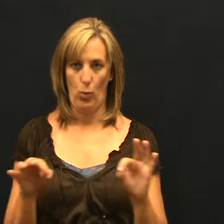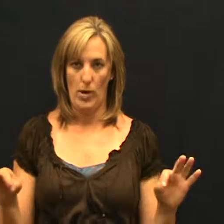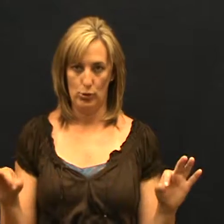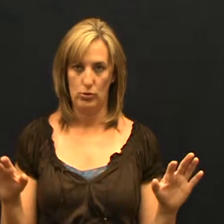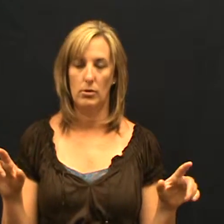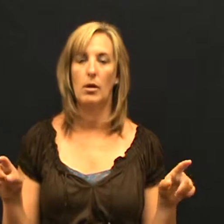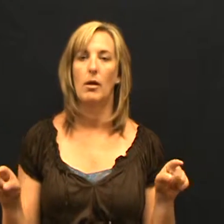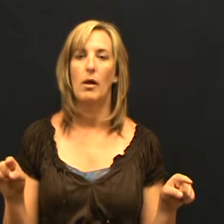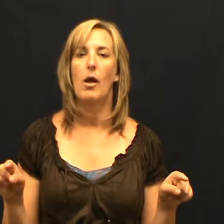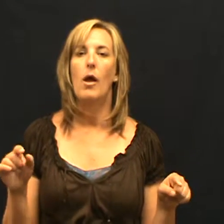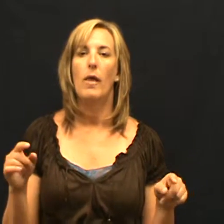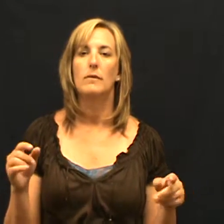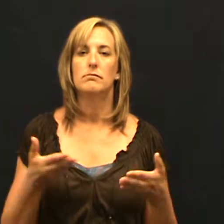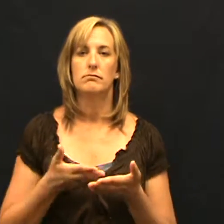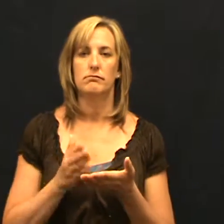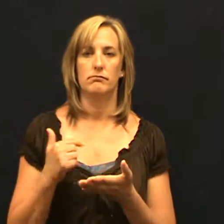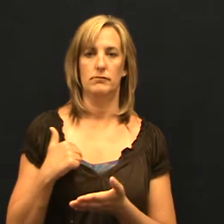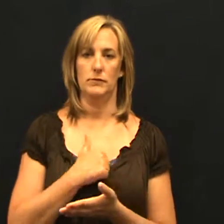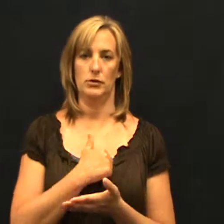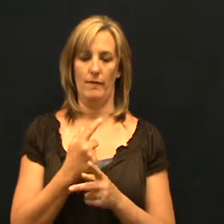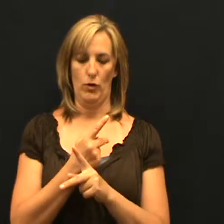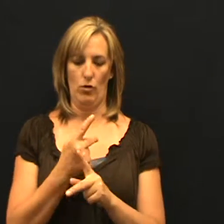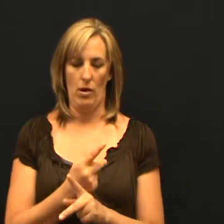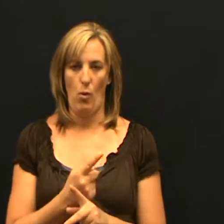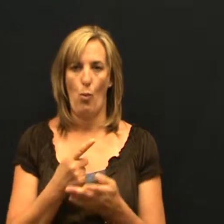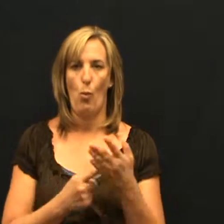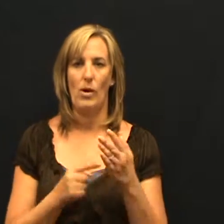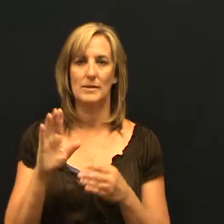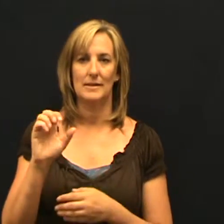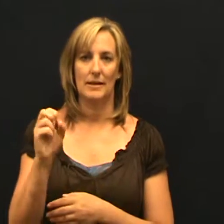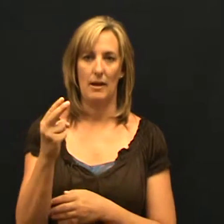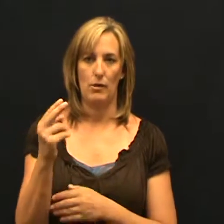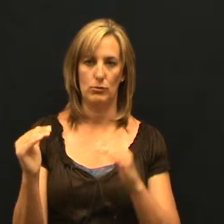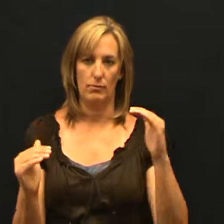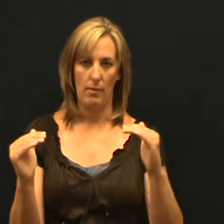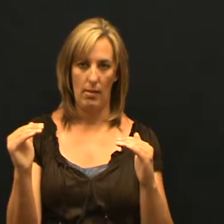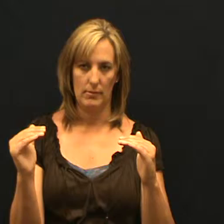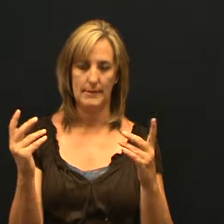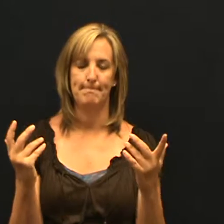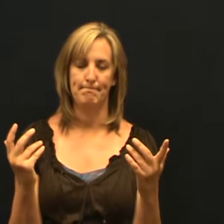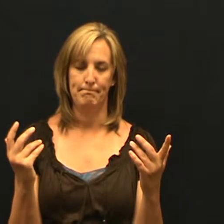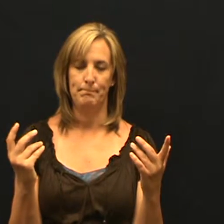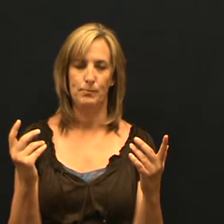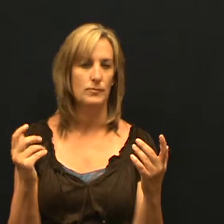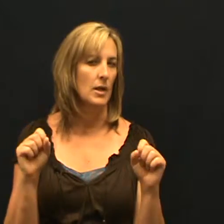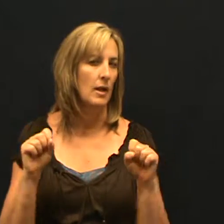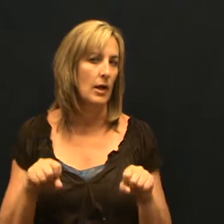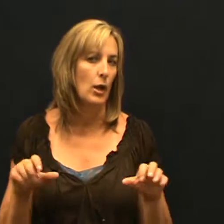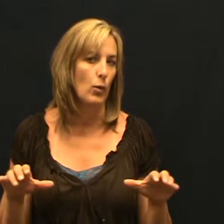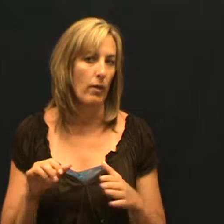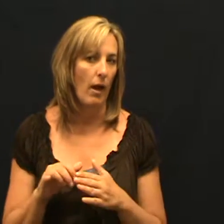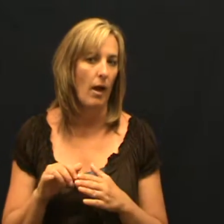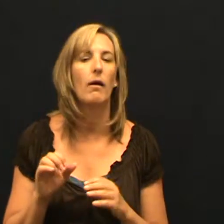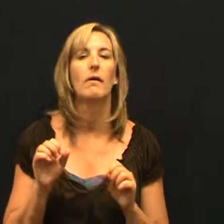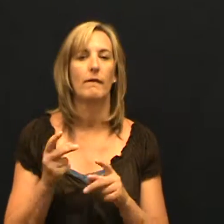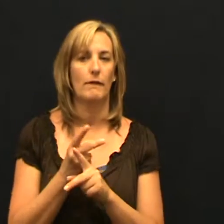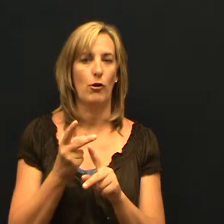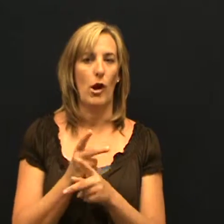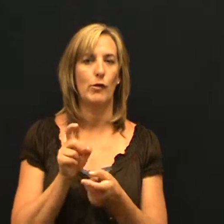our cash balance ought to be. So if we can do that, we ought to be able to figure out what our change in cash is just by looking